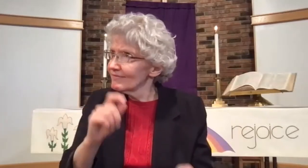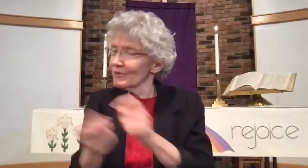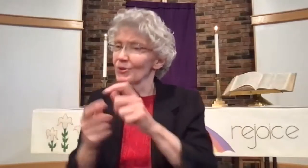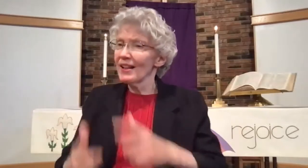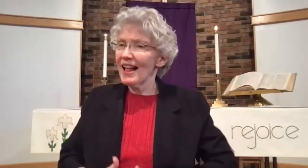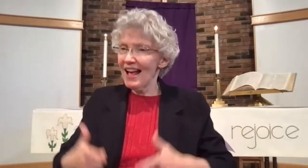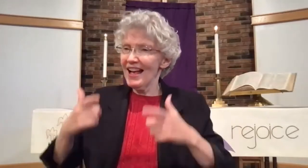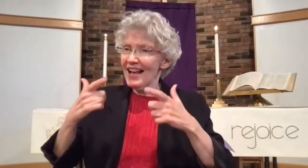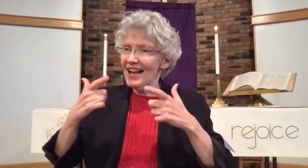life.